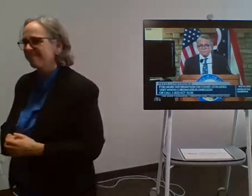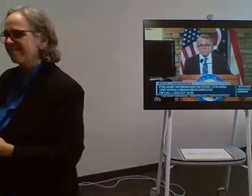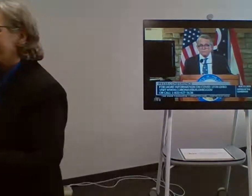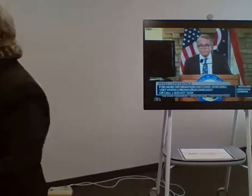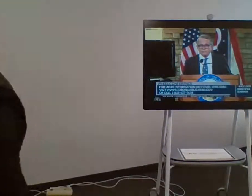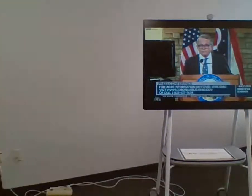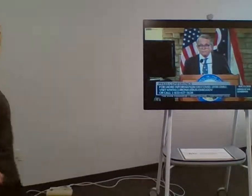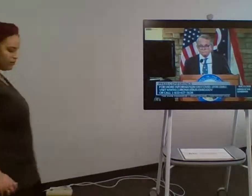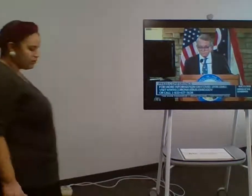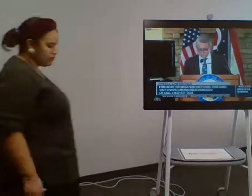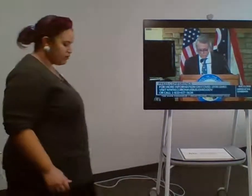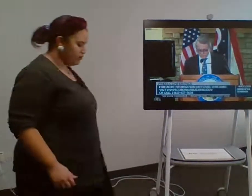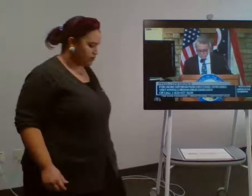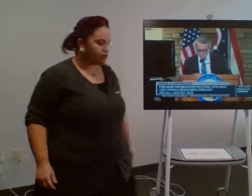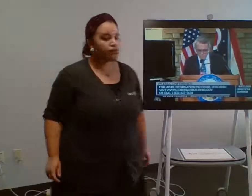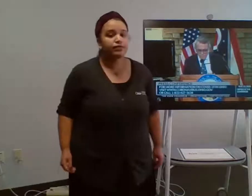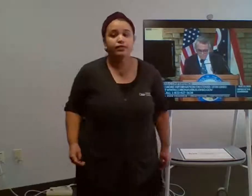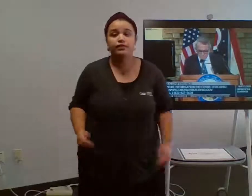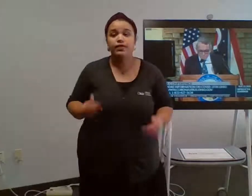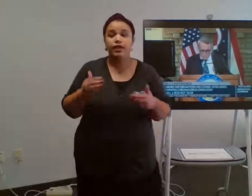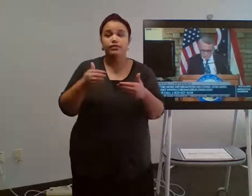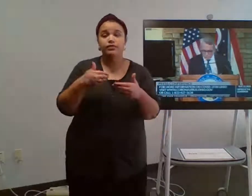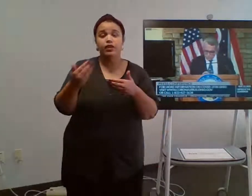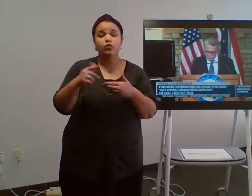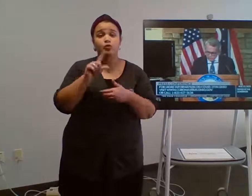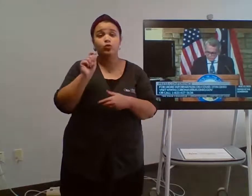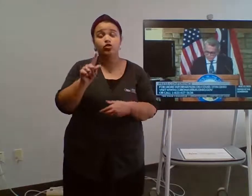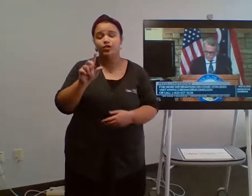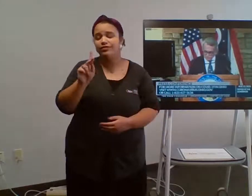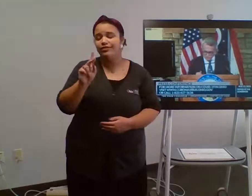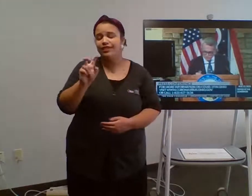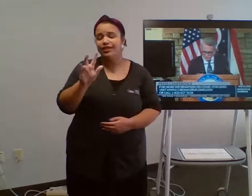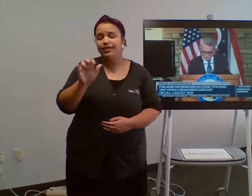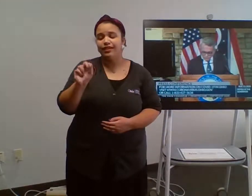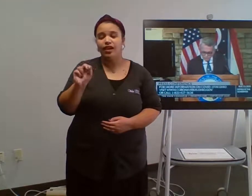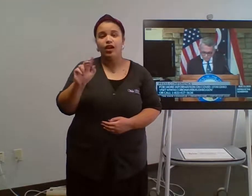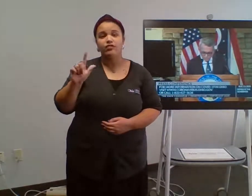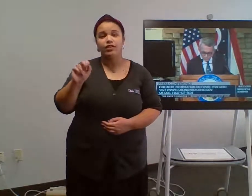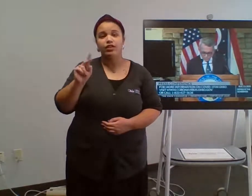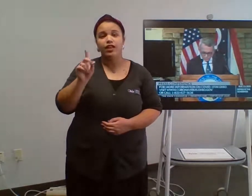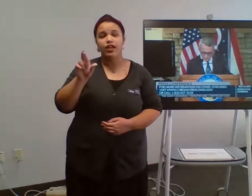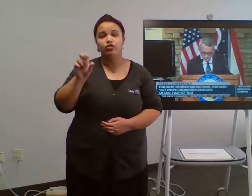Governor, your next question is from Kevin Landers at WBNS 10 TV in Columbus.